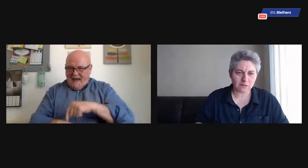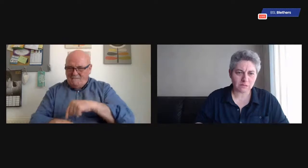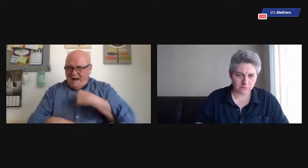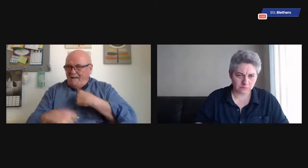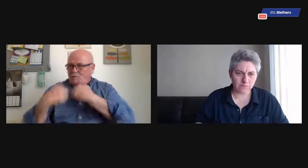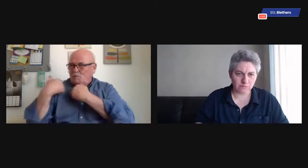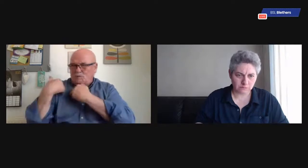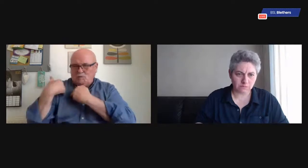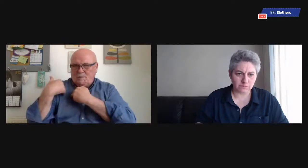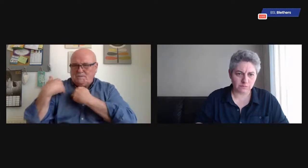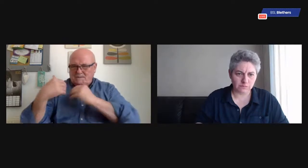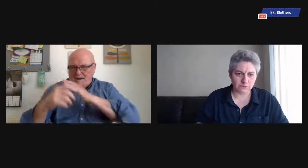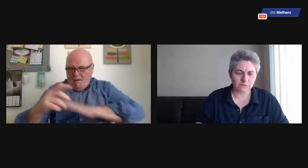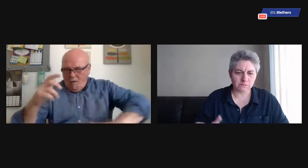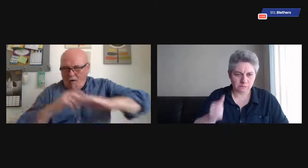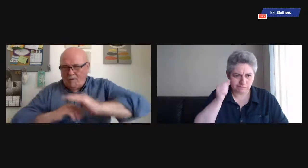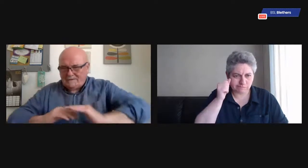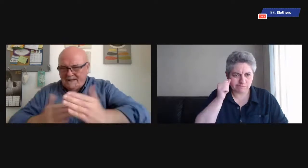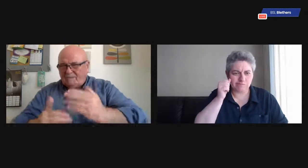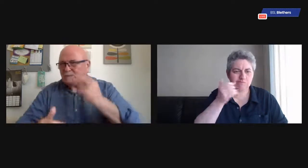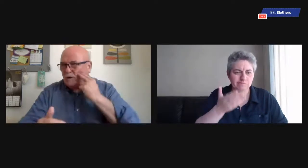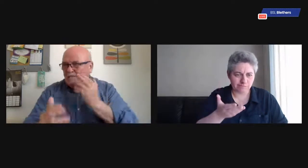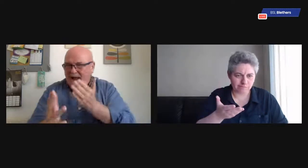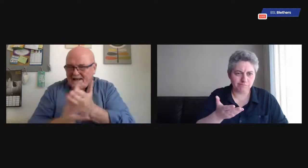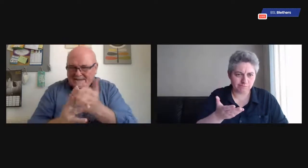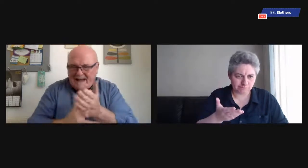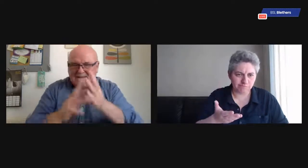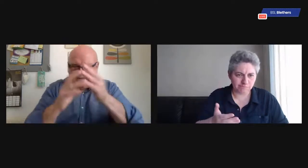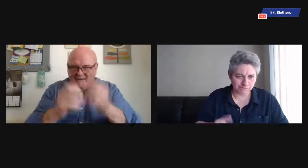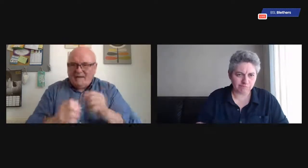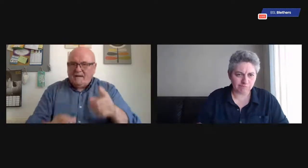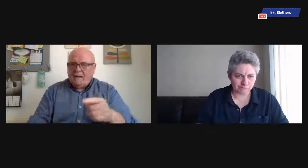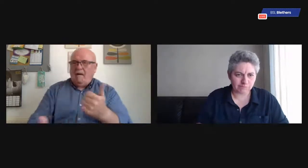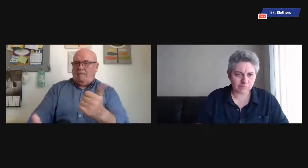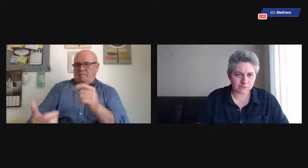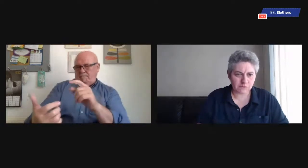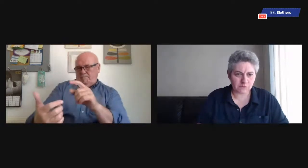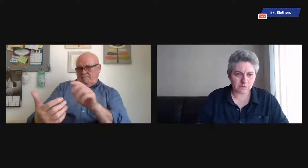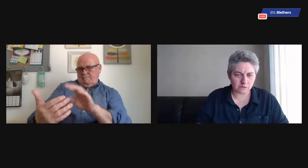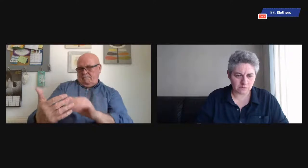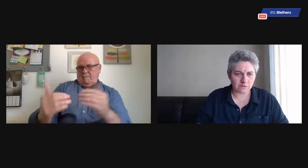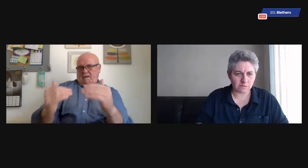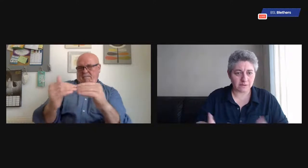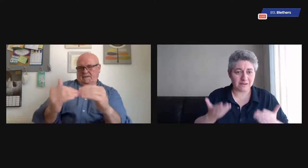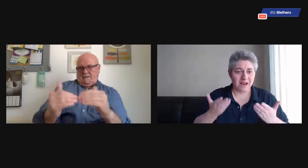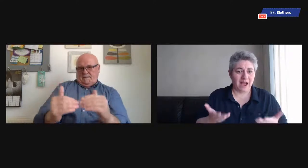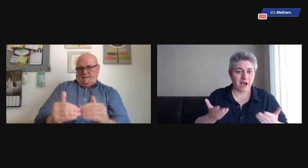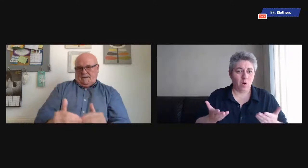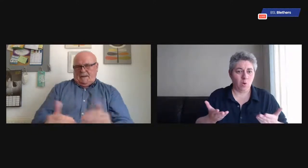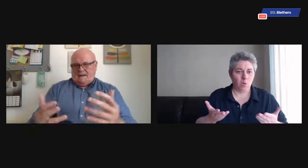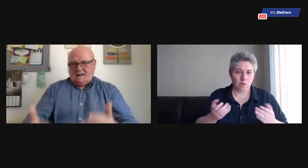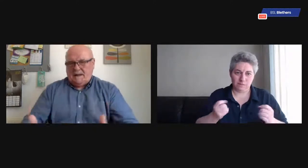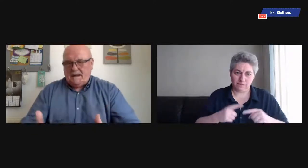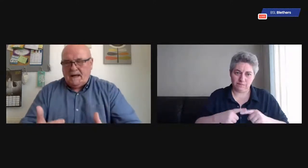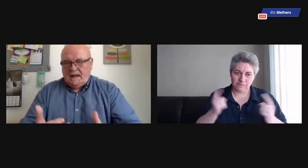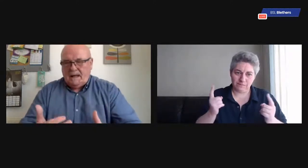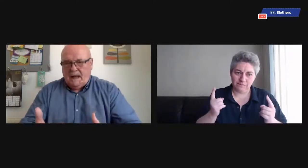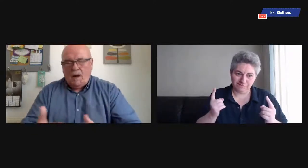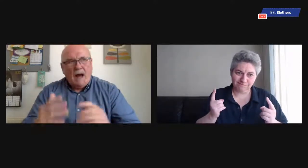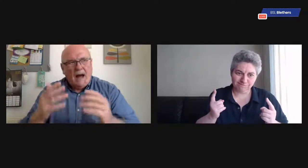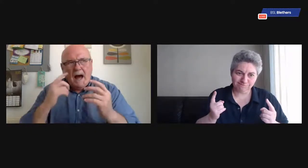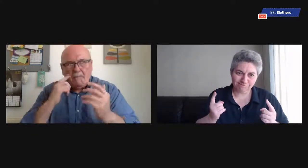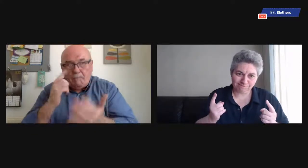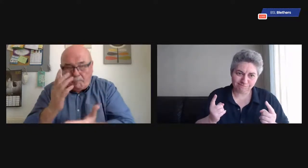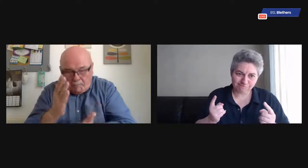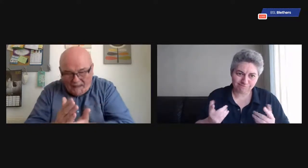was managing and sort of and being the coordinator for the deaf community for the service for 25 years. So you're